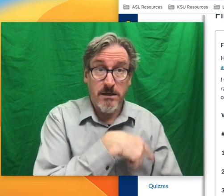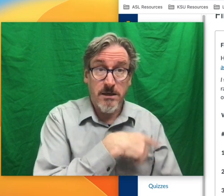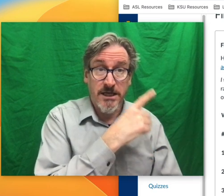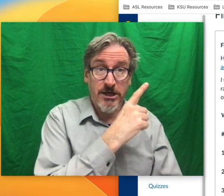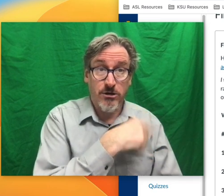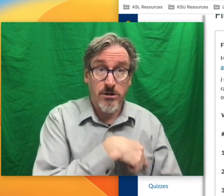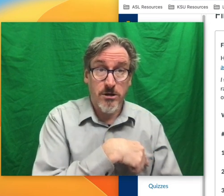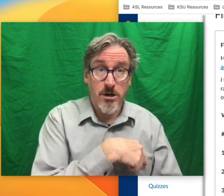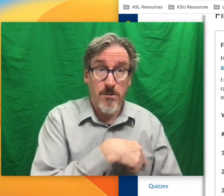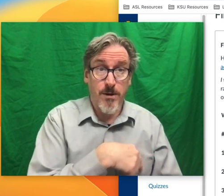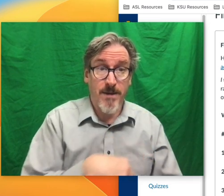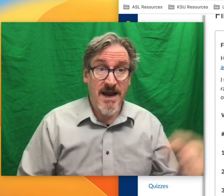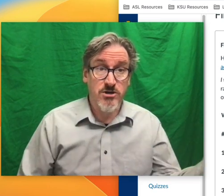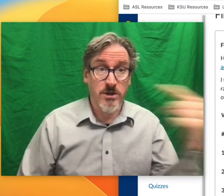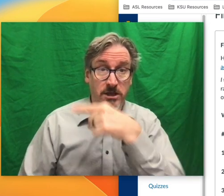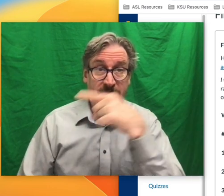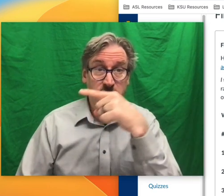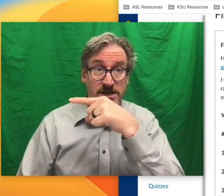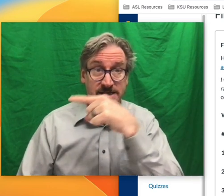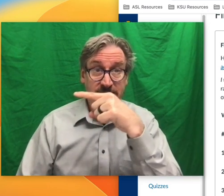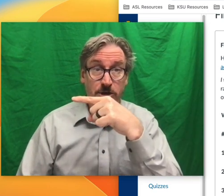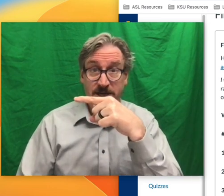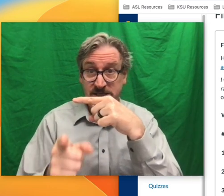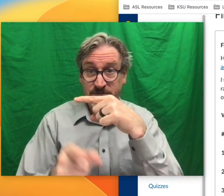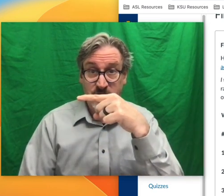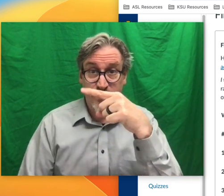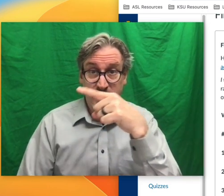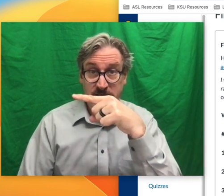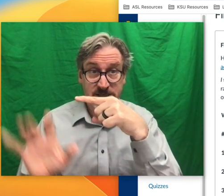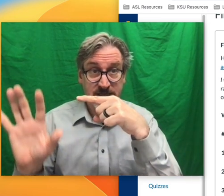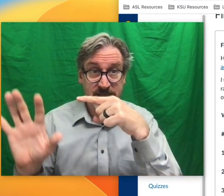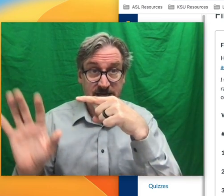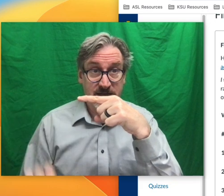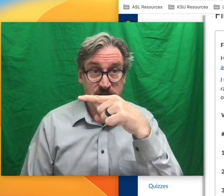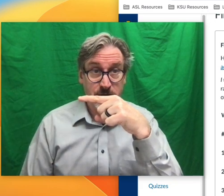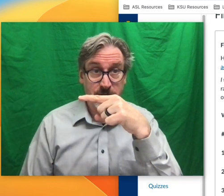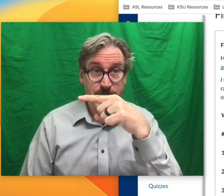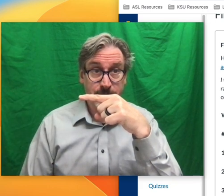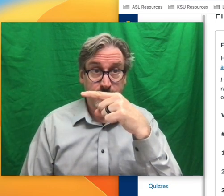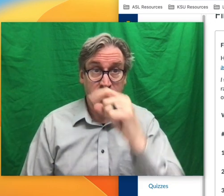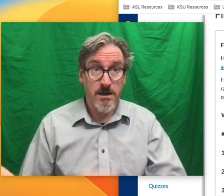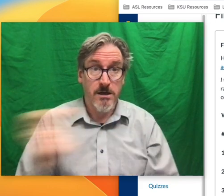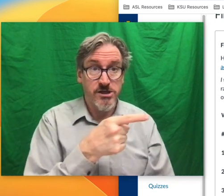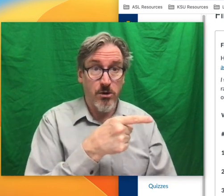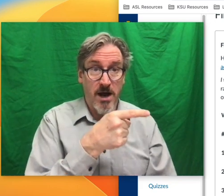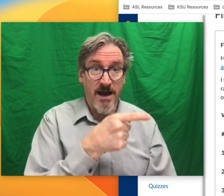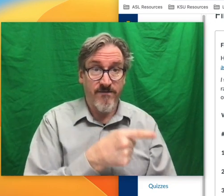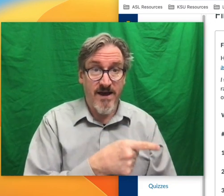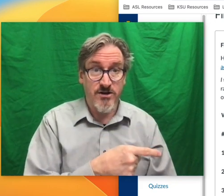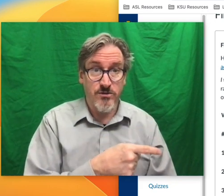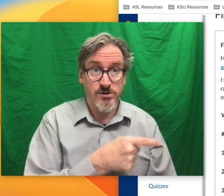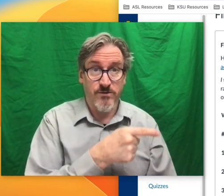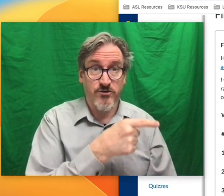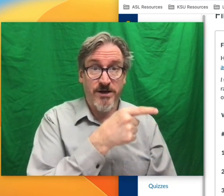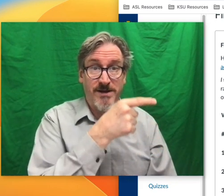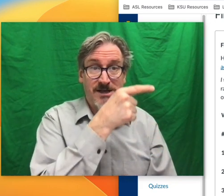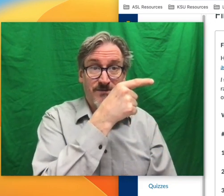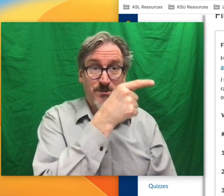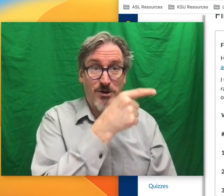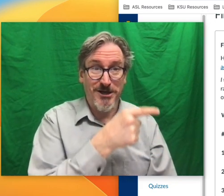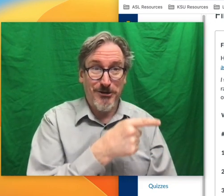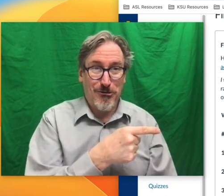slide here, but my natural inclination is it's here because in front of me, it's to this side of the screen. So I've had to sort of